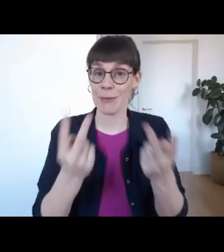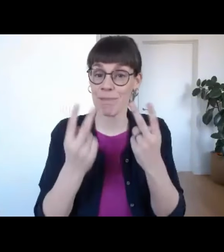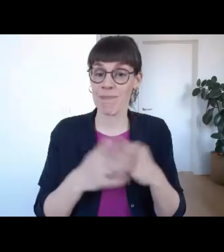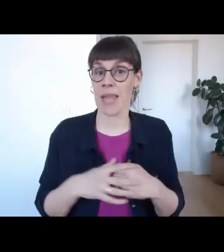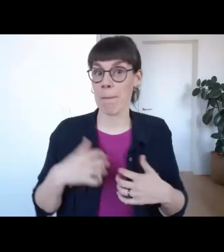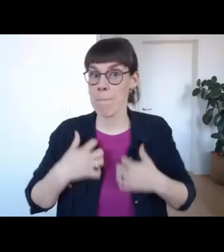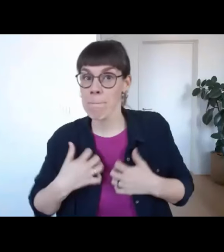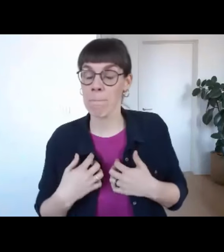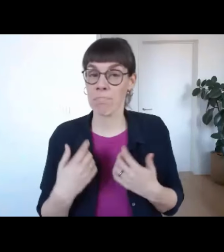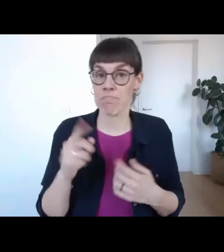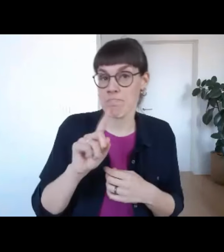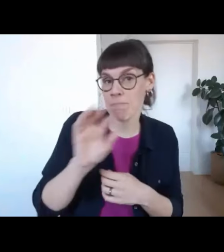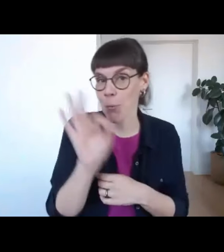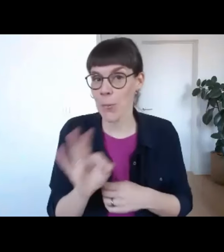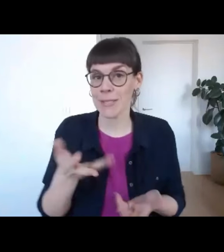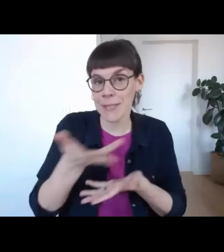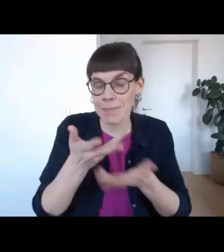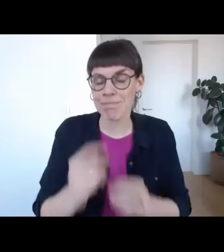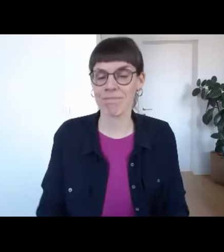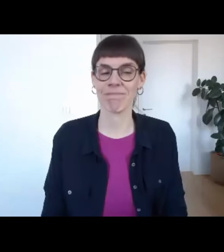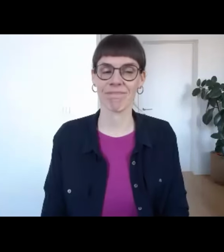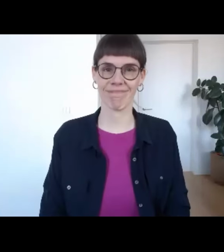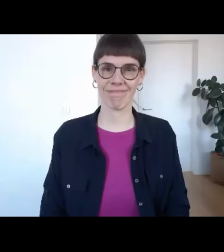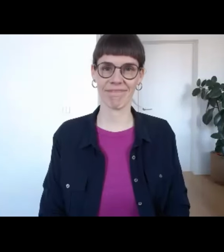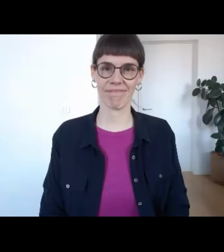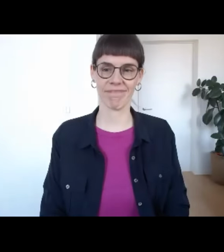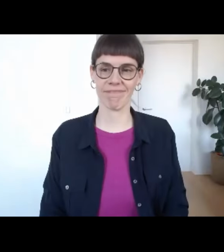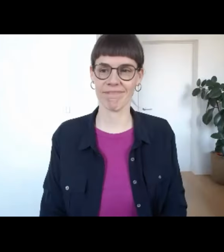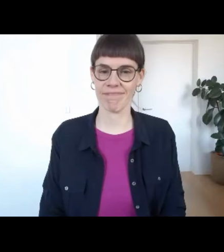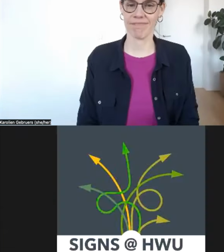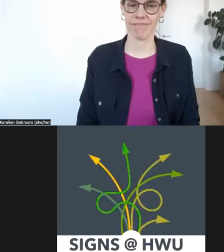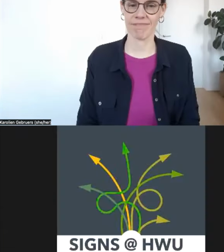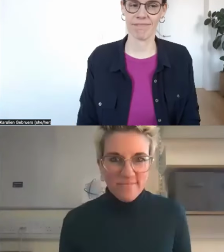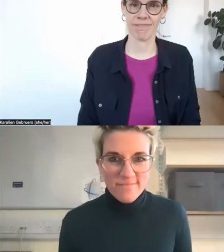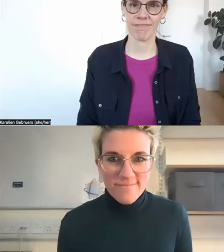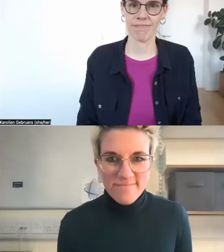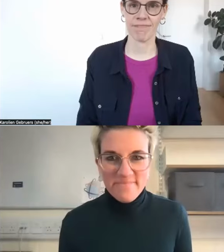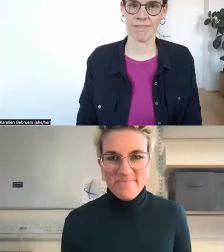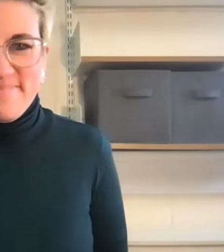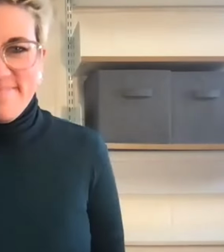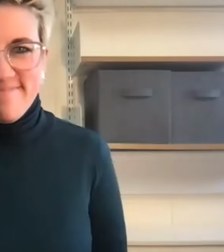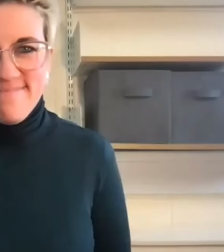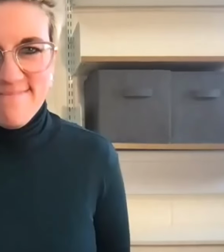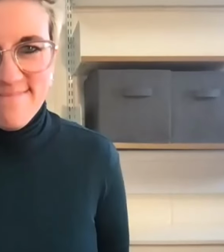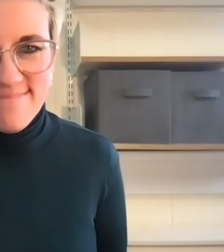So that is me. Thank you very much for watching. And I'm very keen to hear your questions. Thank you.